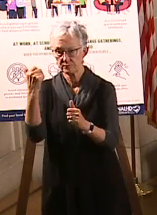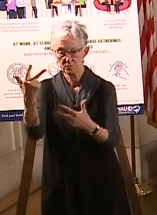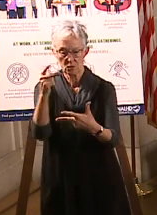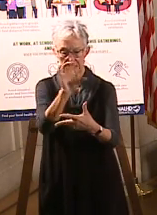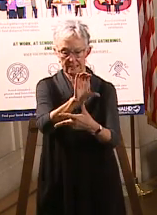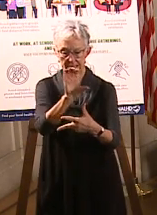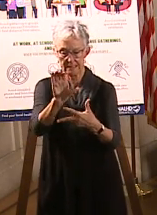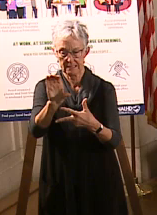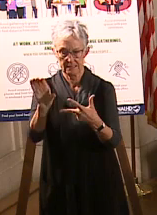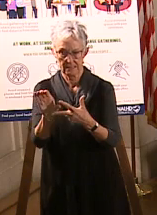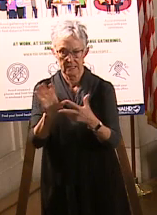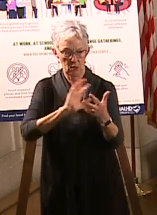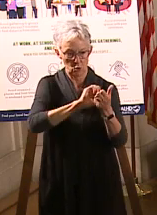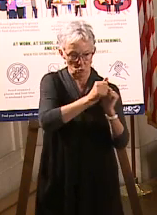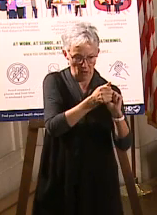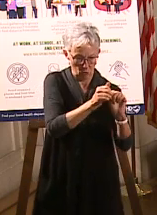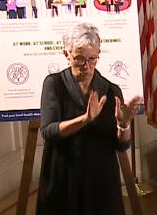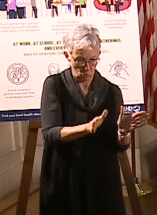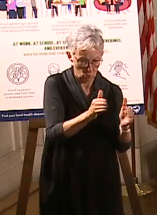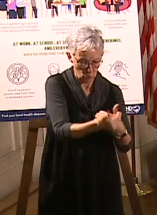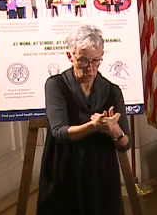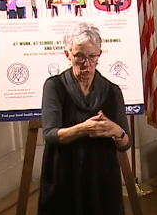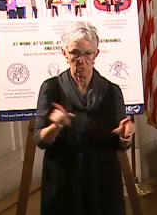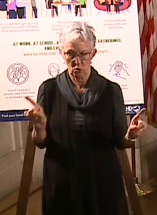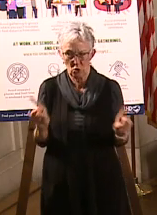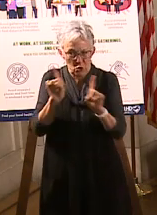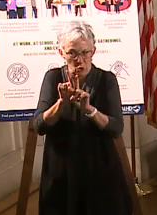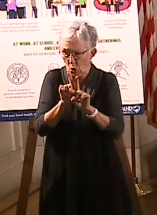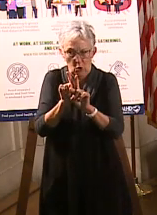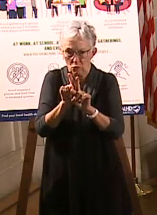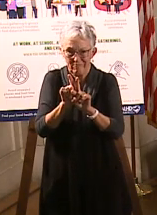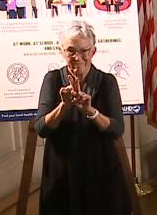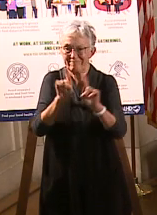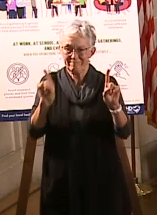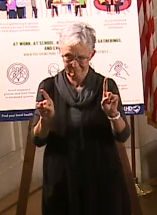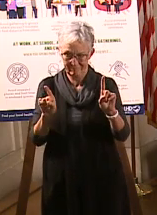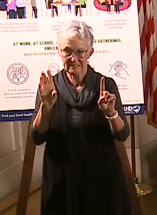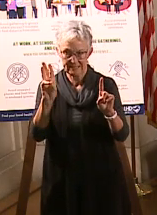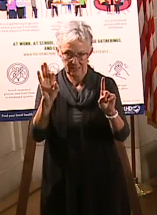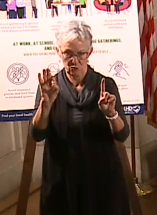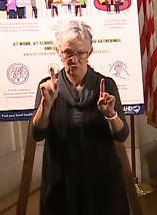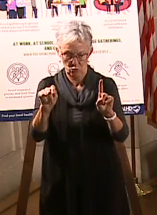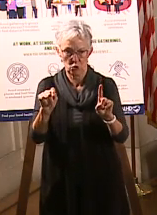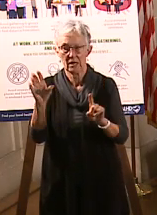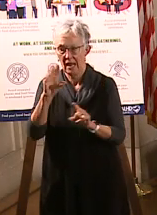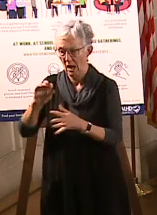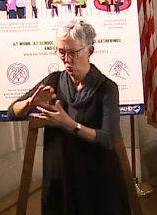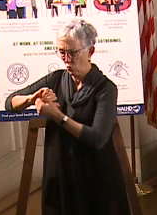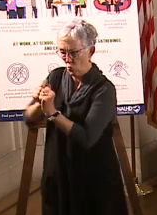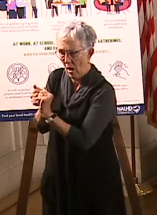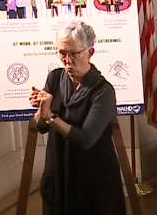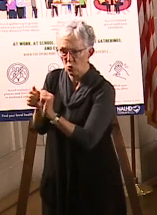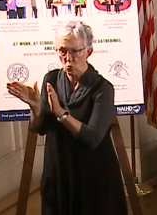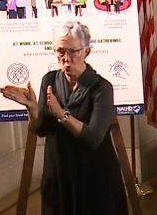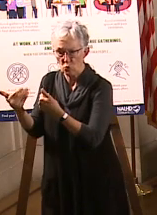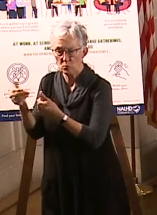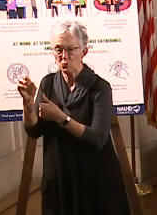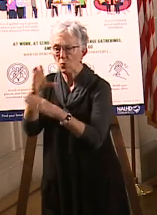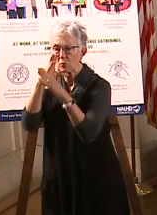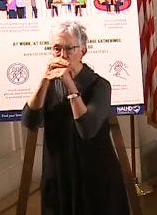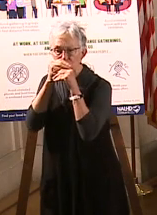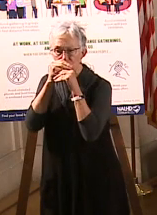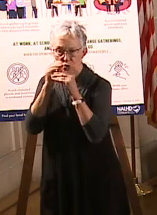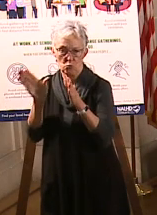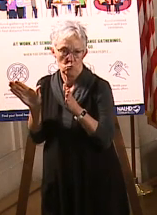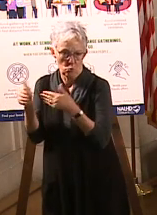confined spaces, close contact. It's a virus that spreads from one person to another, so if you avoid those places, you'll be able to help slow